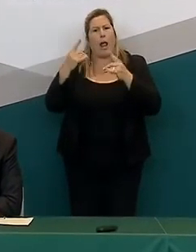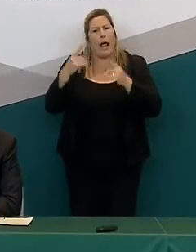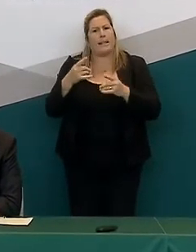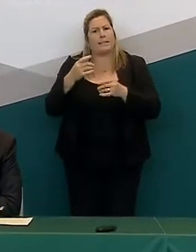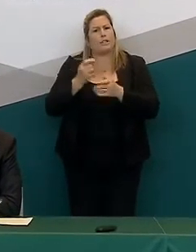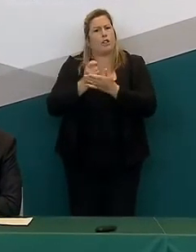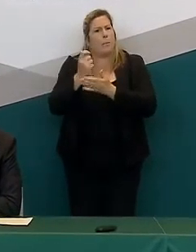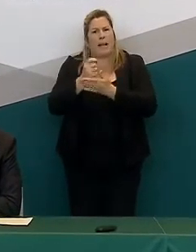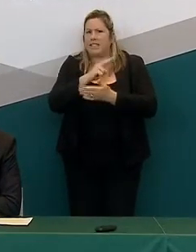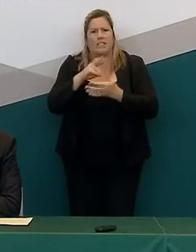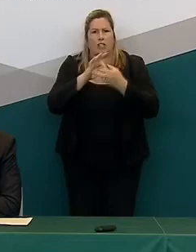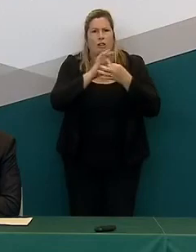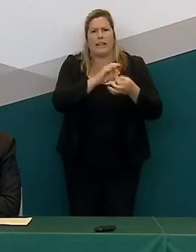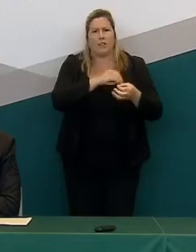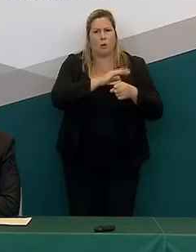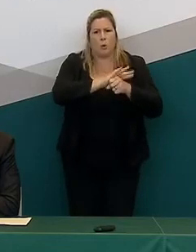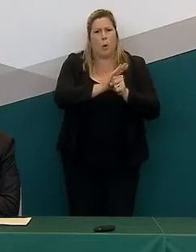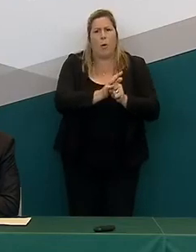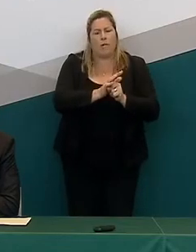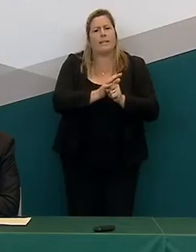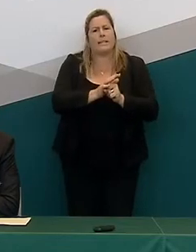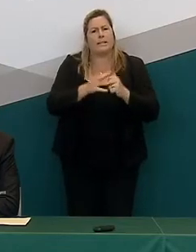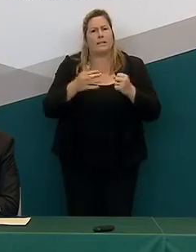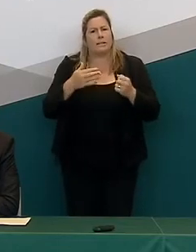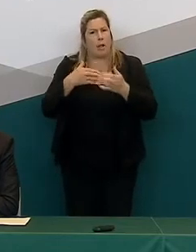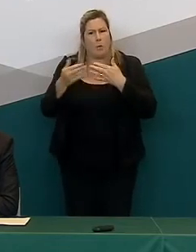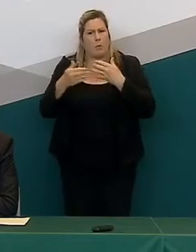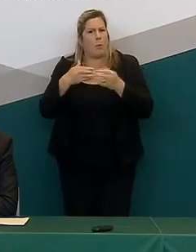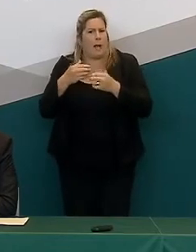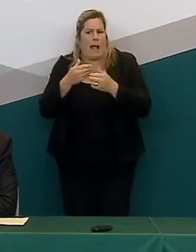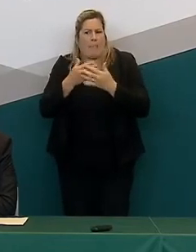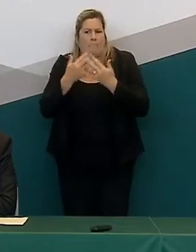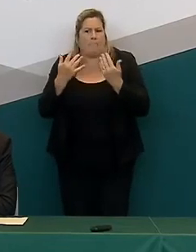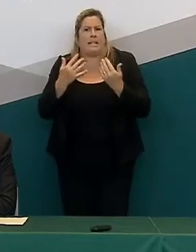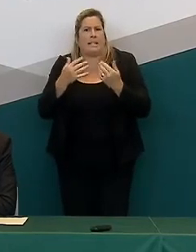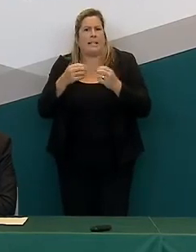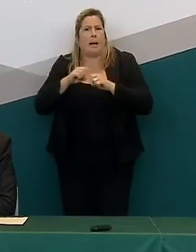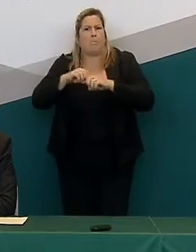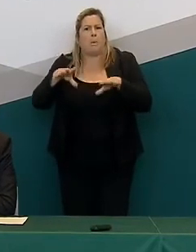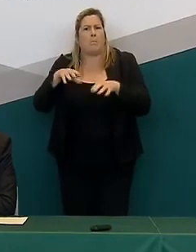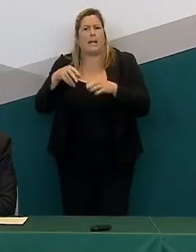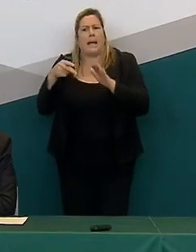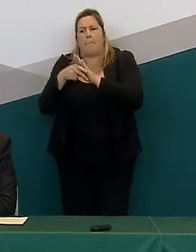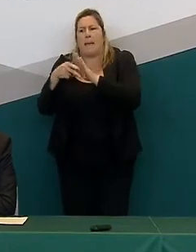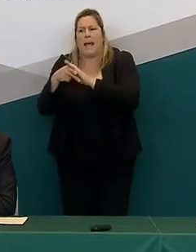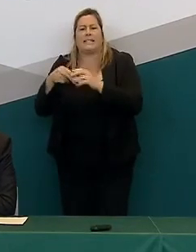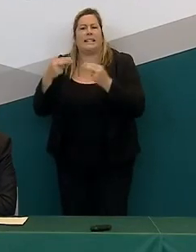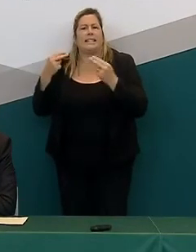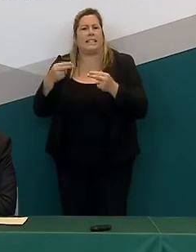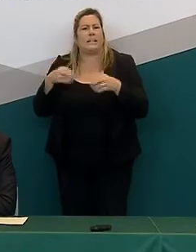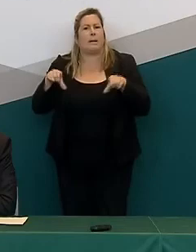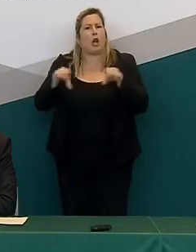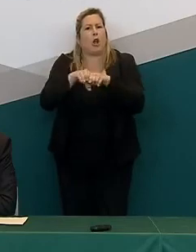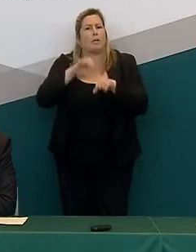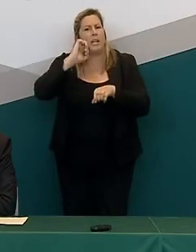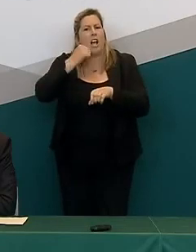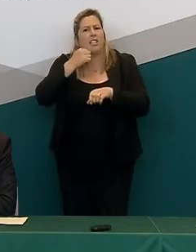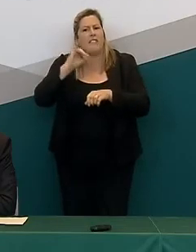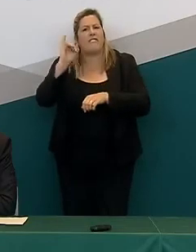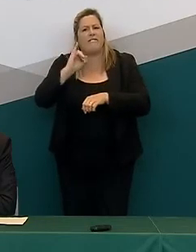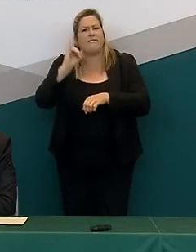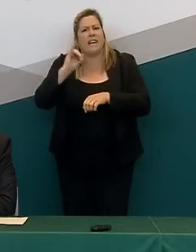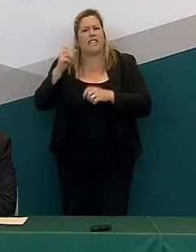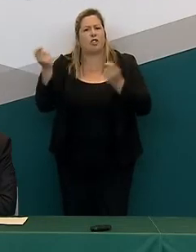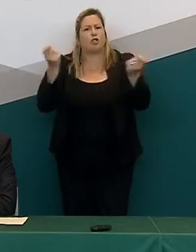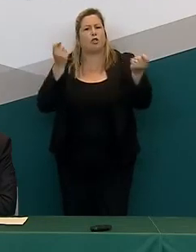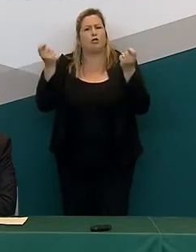have to do with COVID. Where are we in terms of the amount of public beds that will have to be closed because of infection controls in a